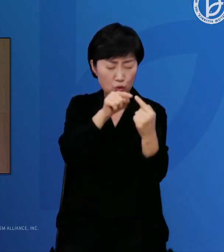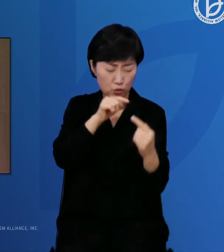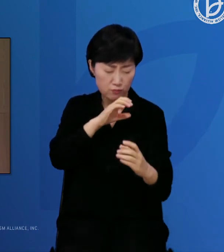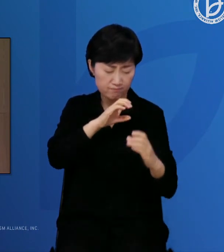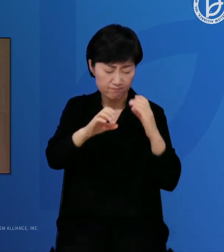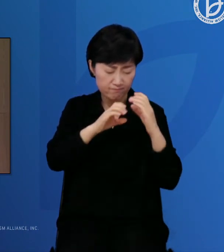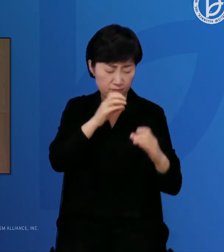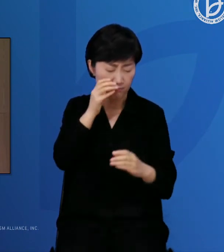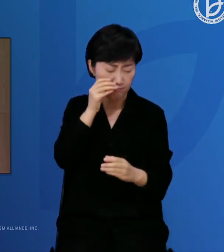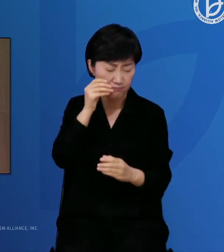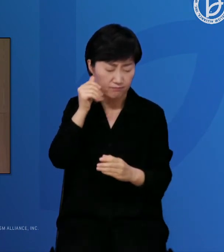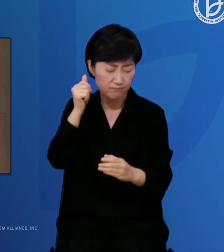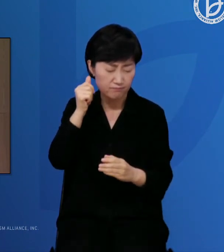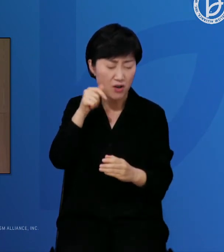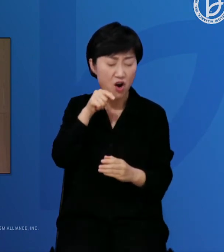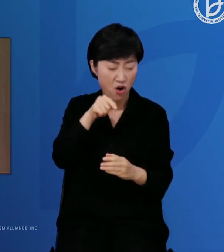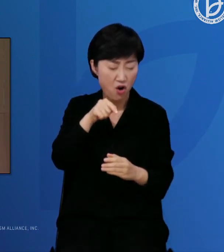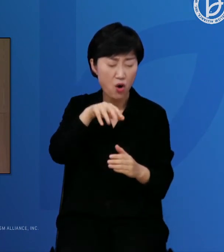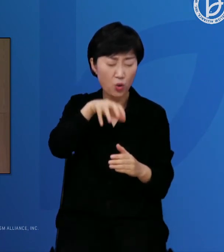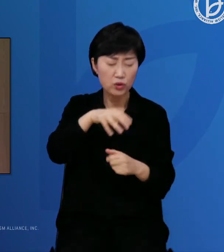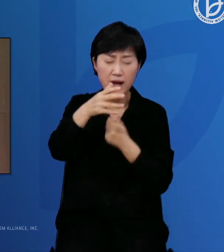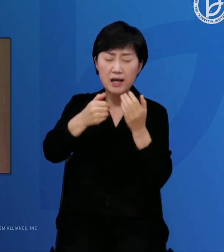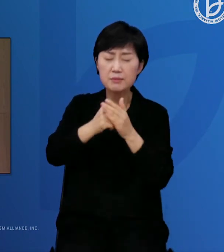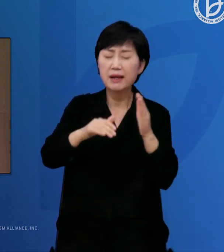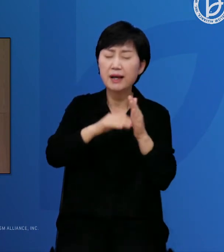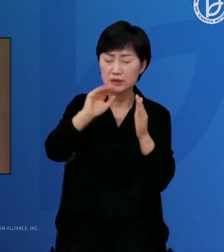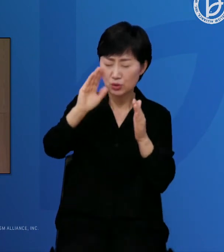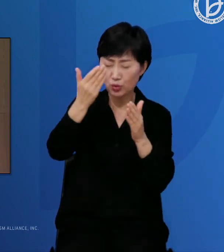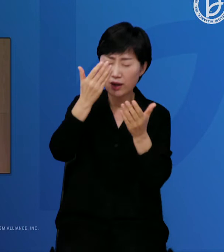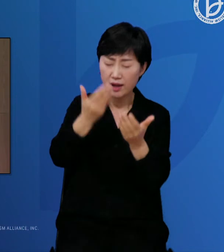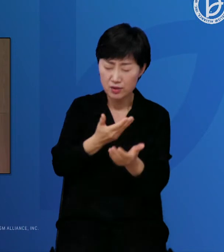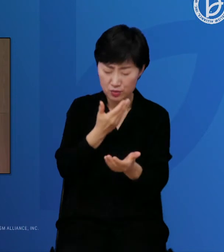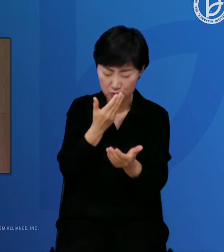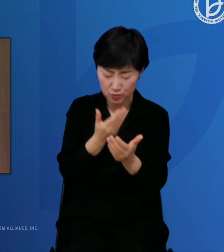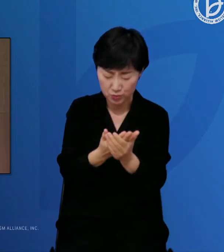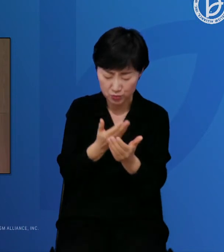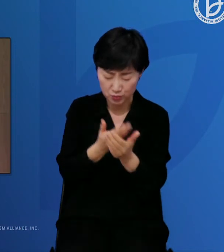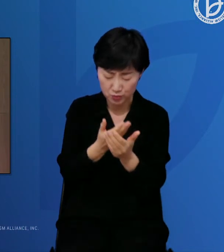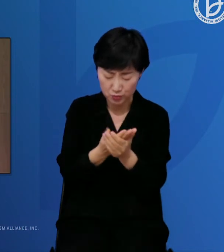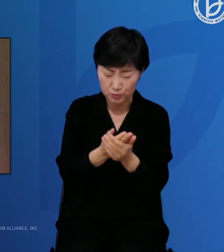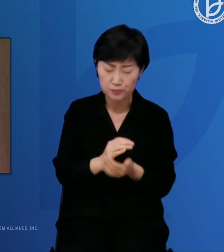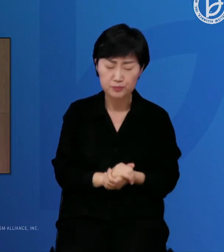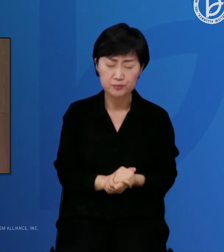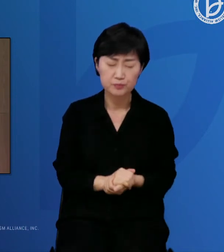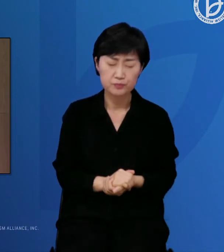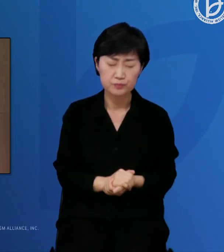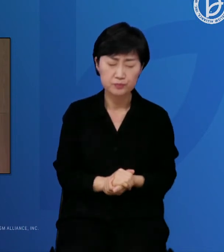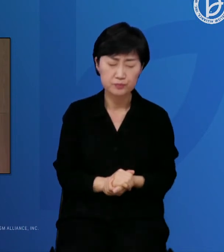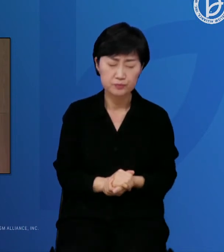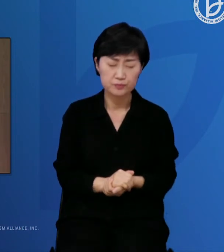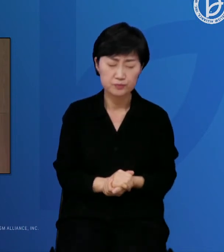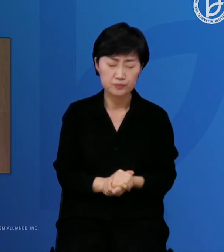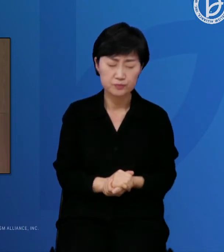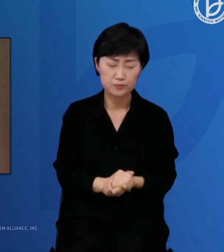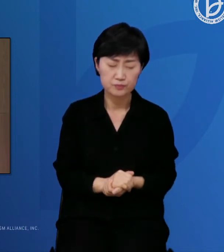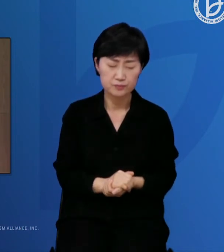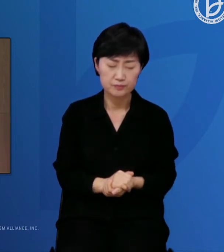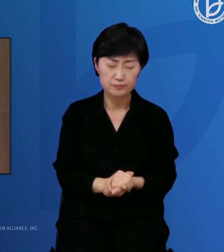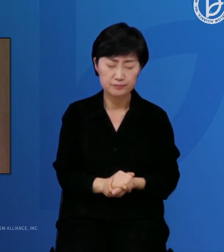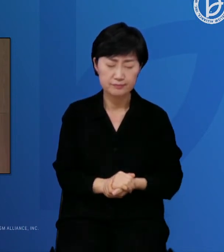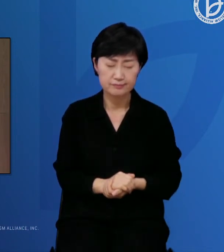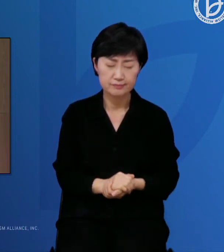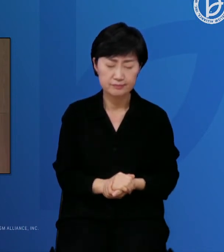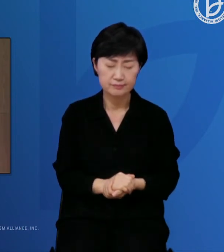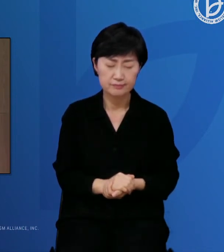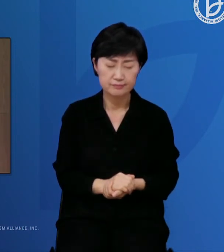teachers, parents, and remnants of our church are giving worship all together at the same time. As parents and remnants give worship together, we believe every family will become a mission home through which the same